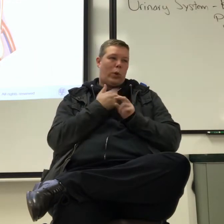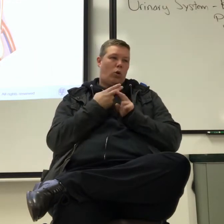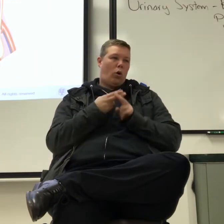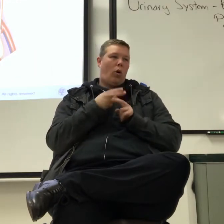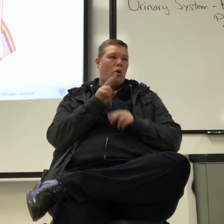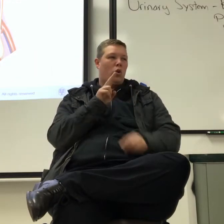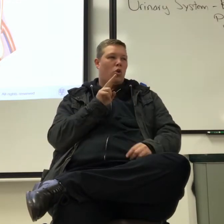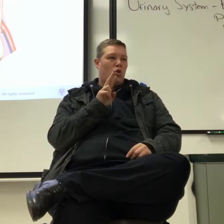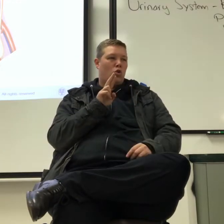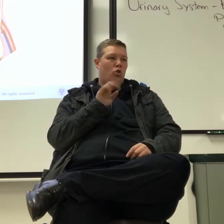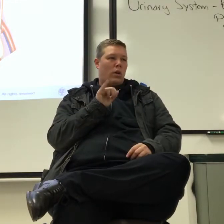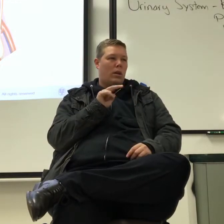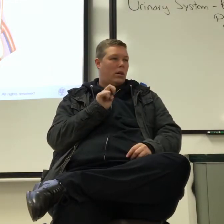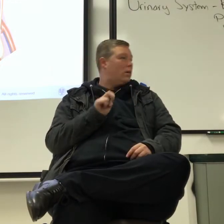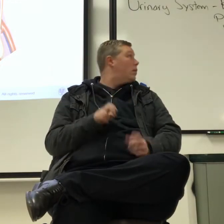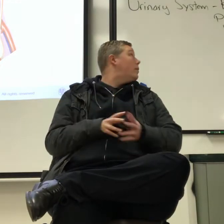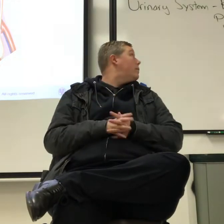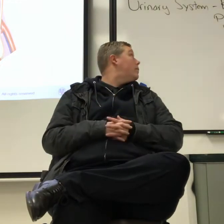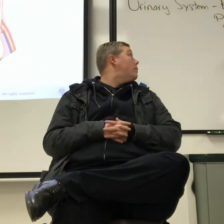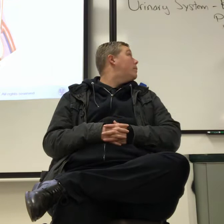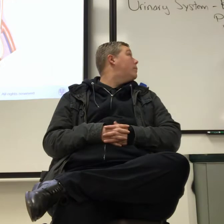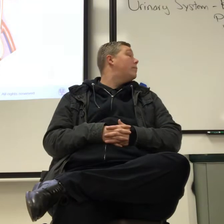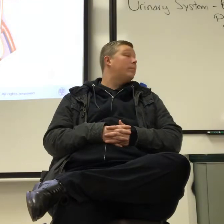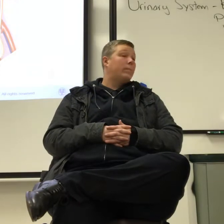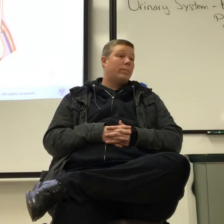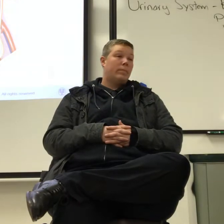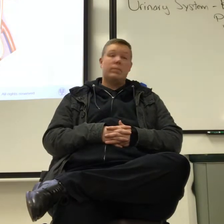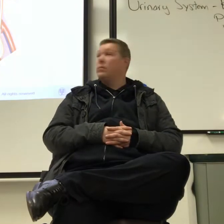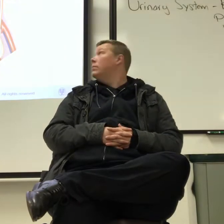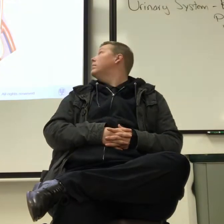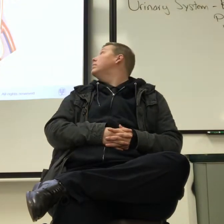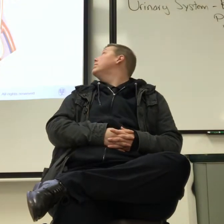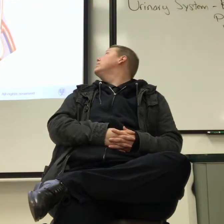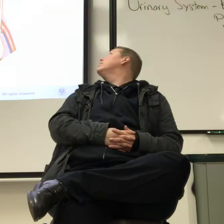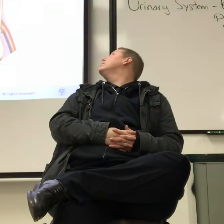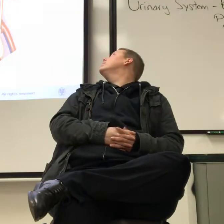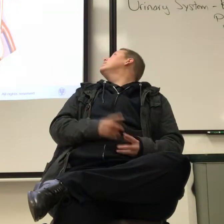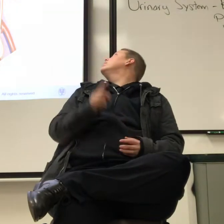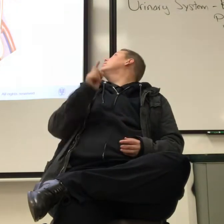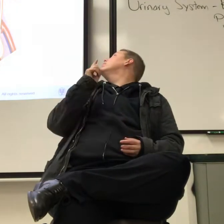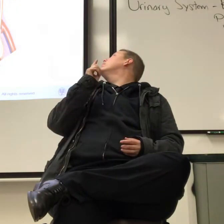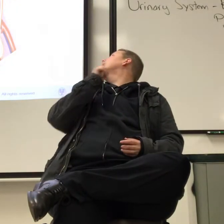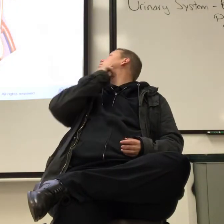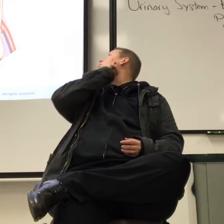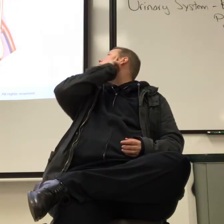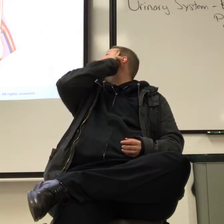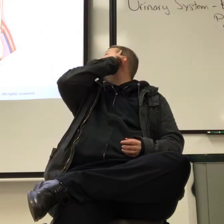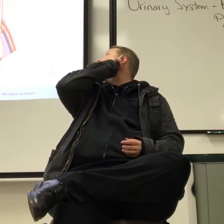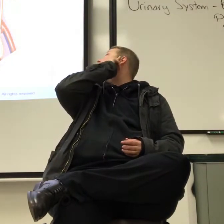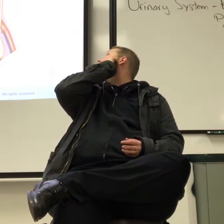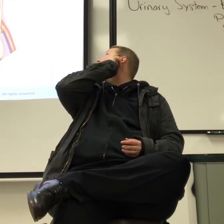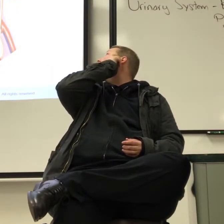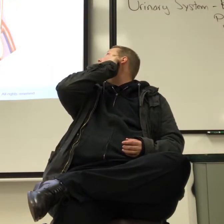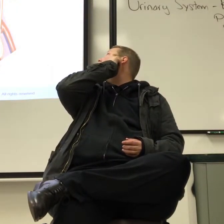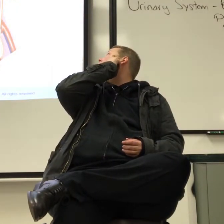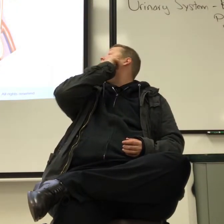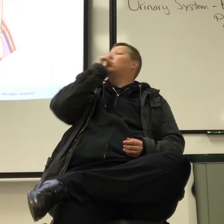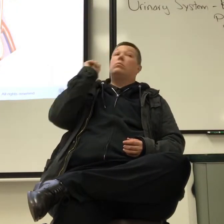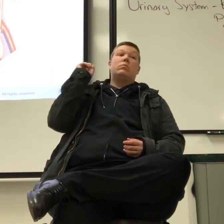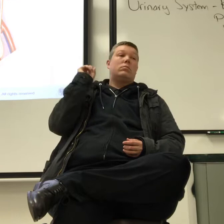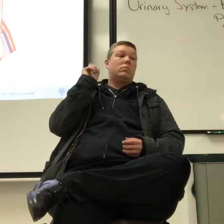The organ pictures there are the I'll say structures including